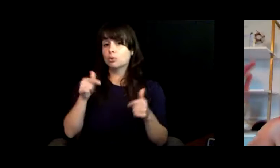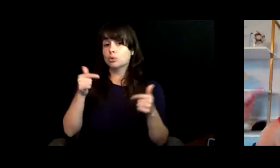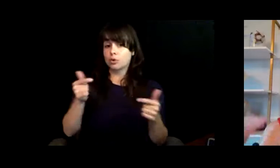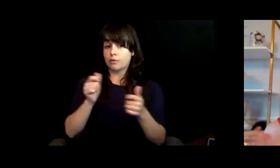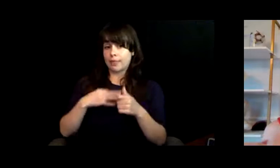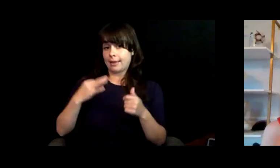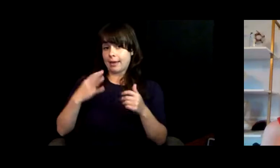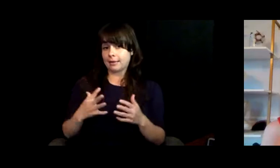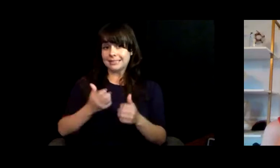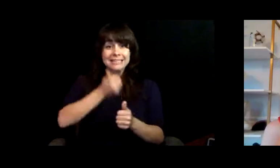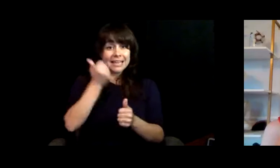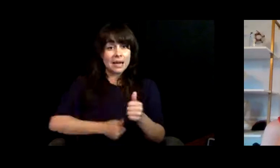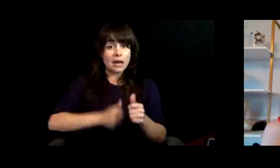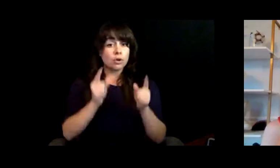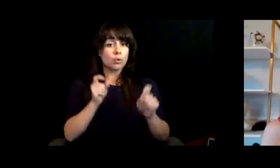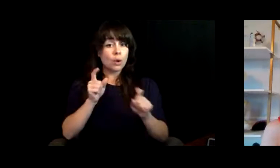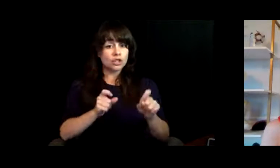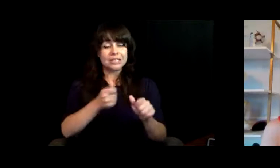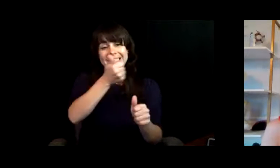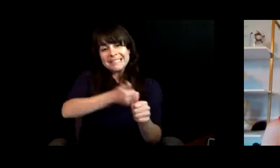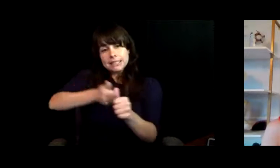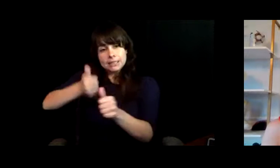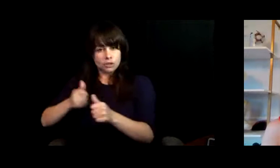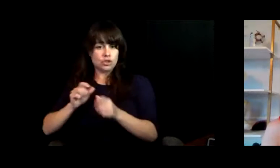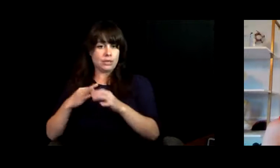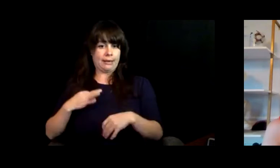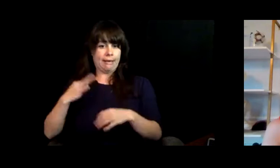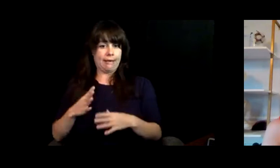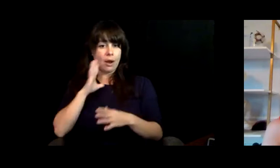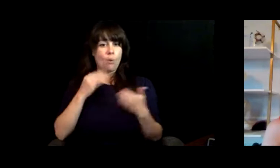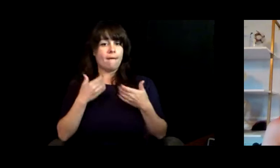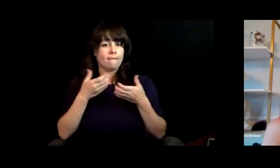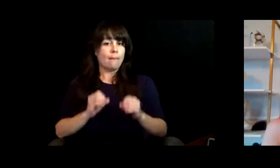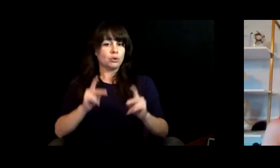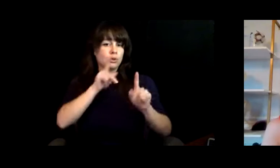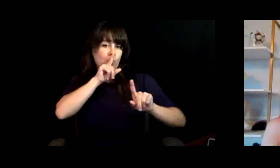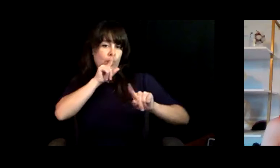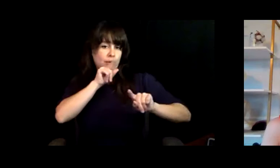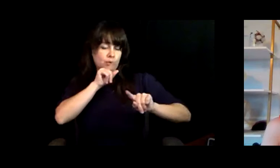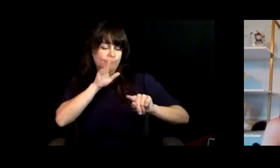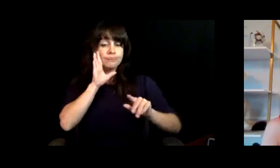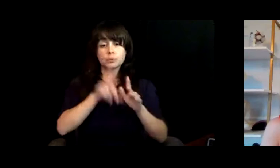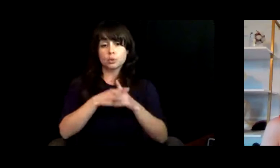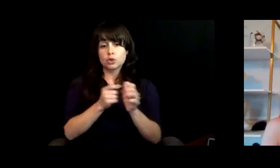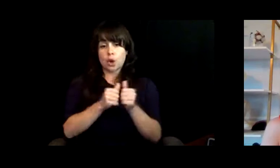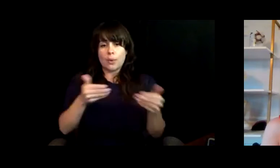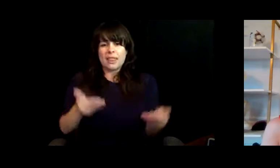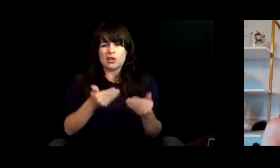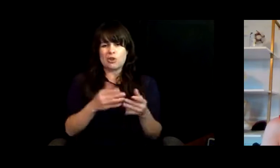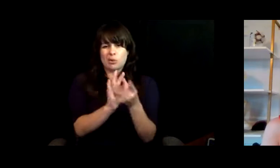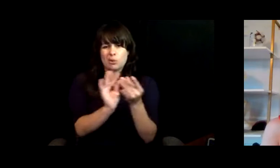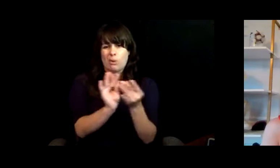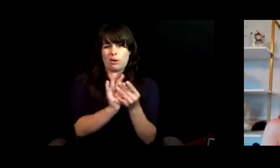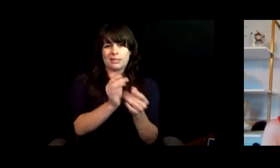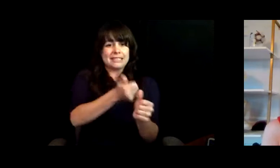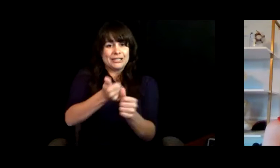question, each candidate will get a chance to answer the question. We'll start with introductory remarks where all candidates can talk about themselves and